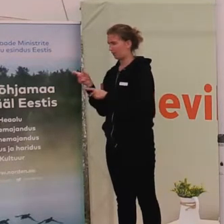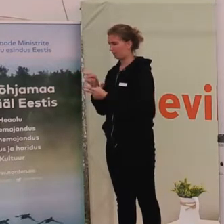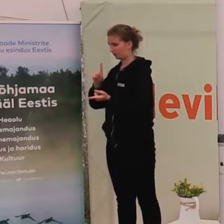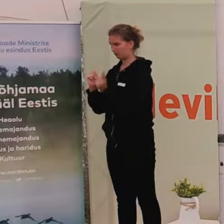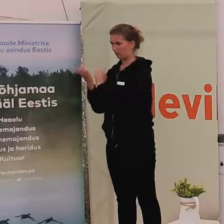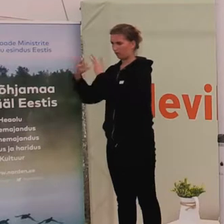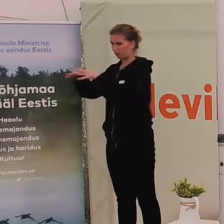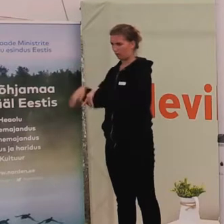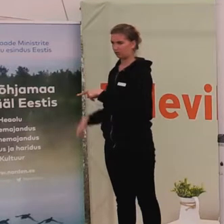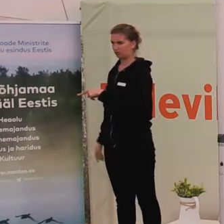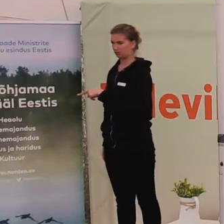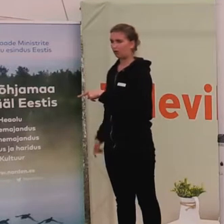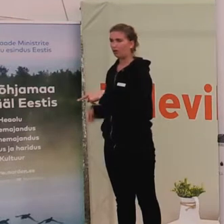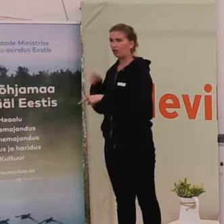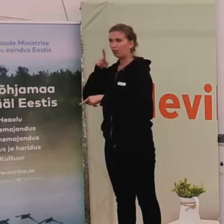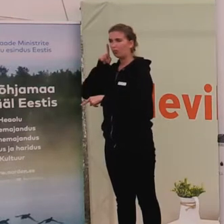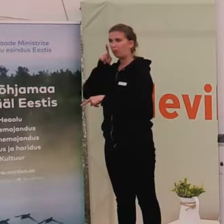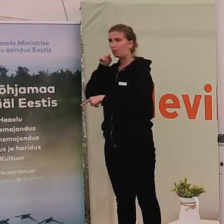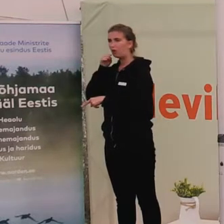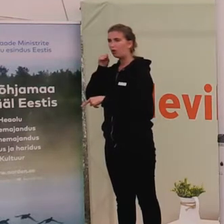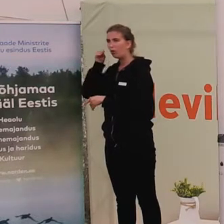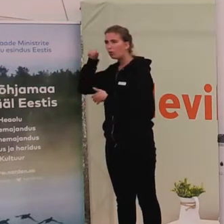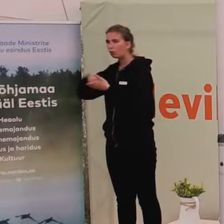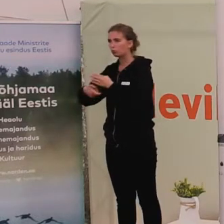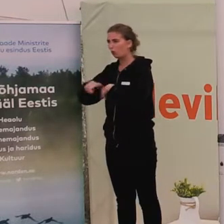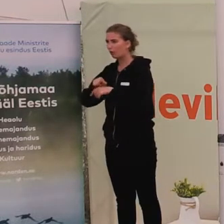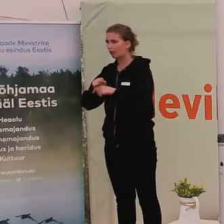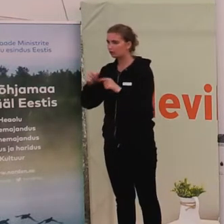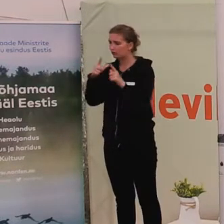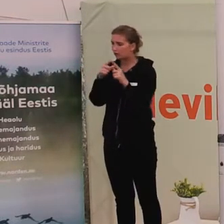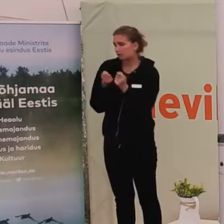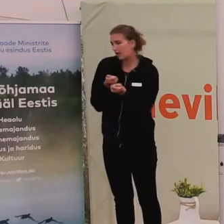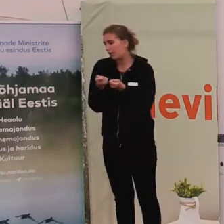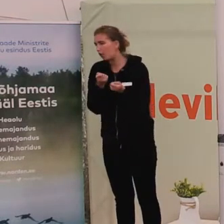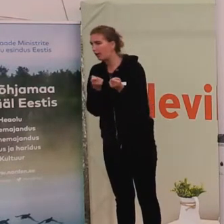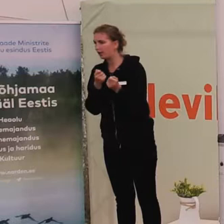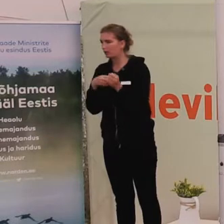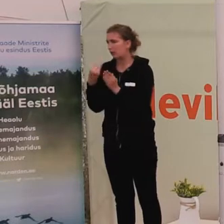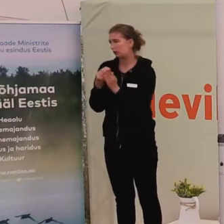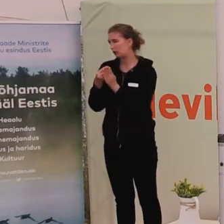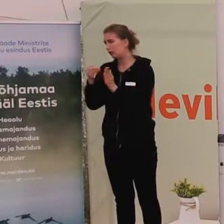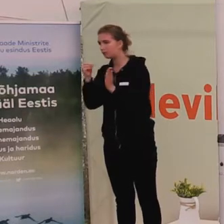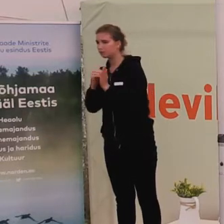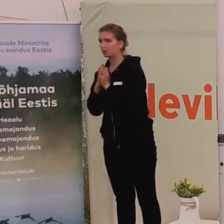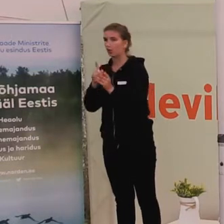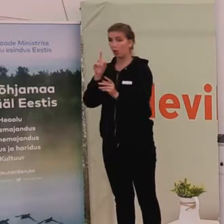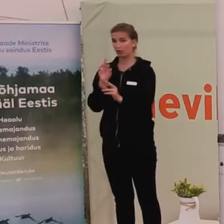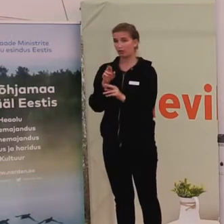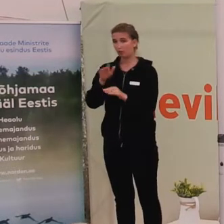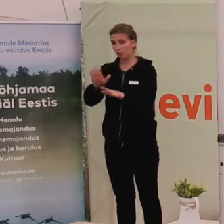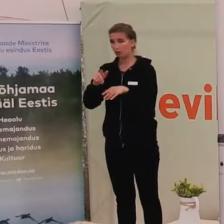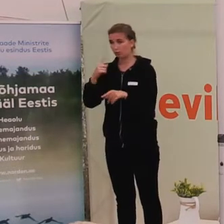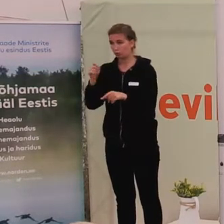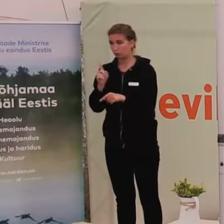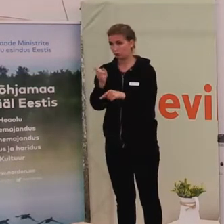radical changes. I believe more in regulation and price mechanism. Okay, but let's check with the audience. The first question: would you be willing